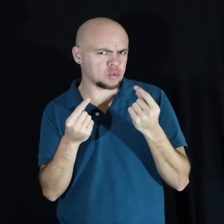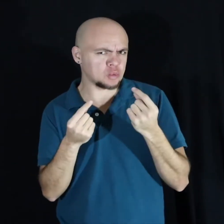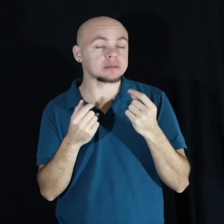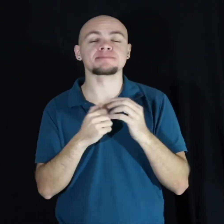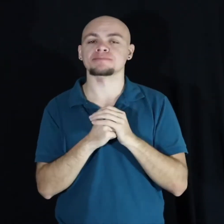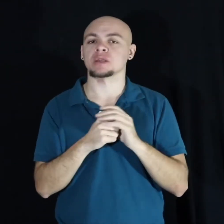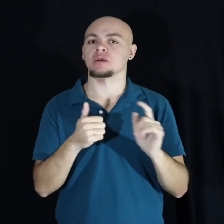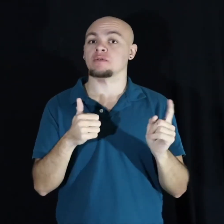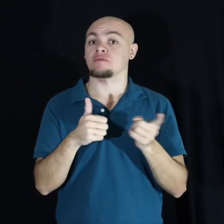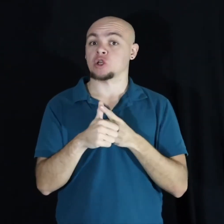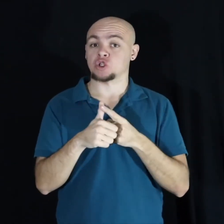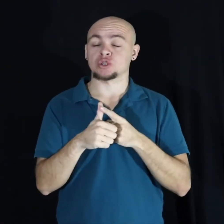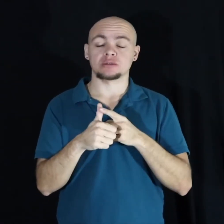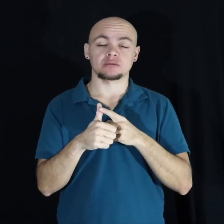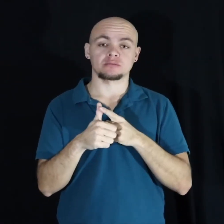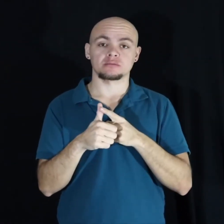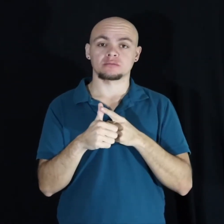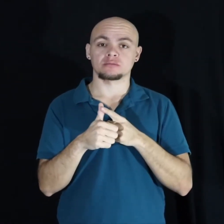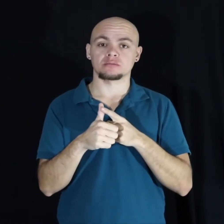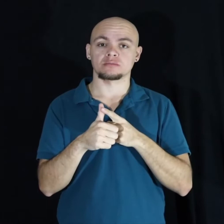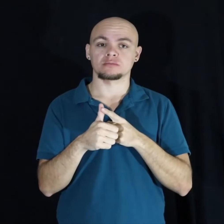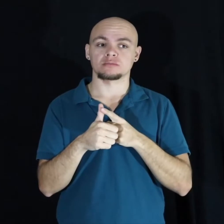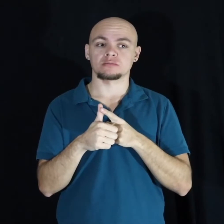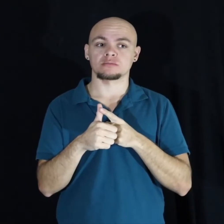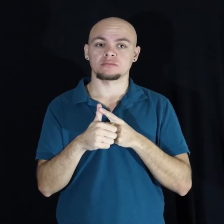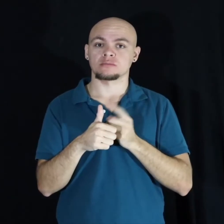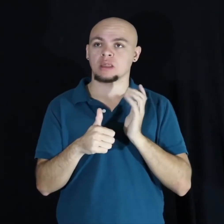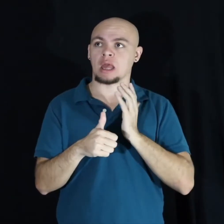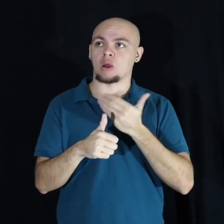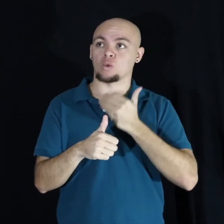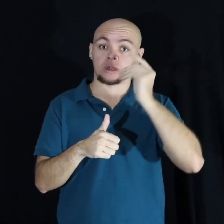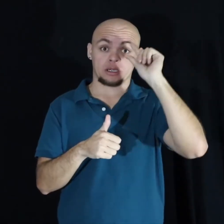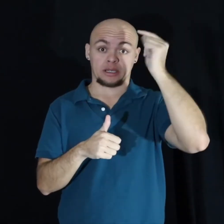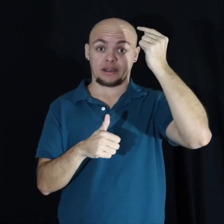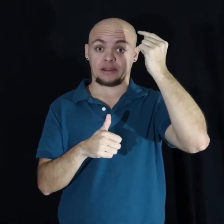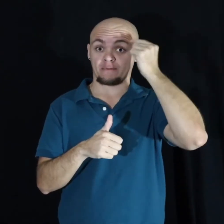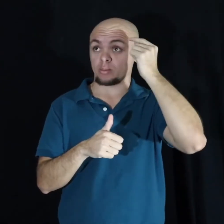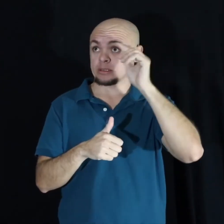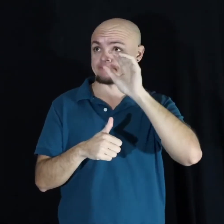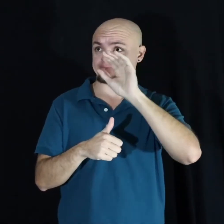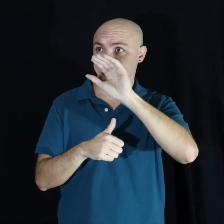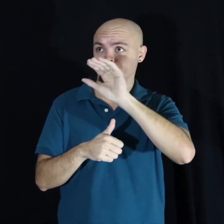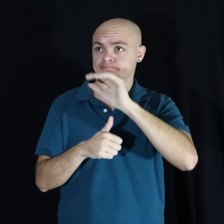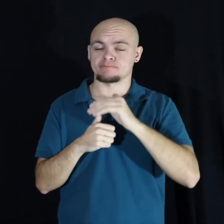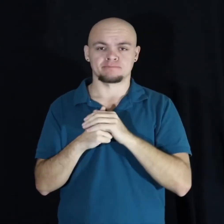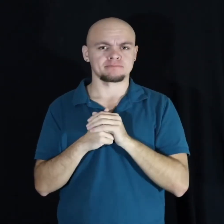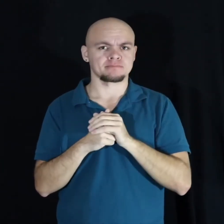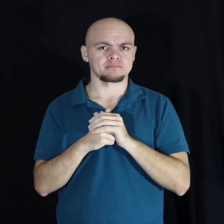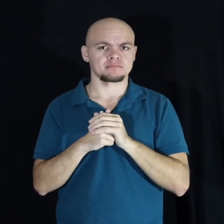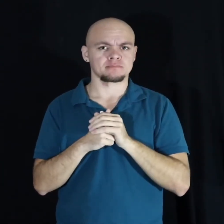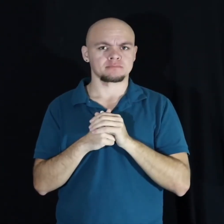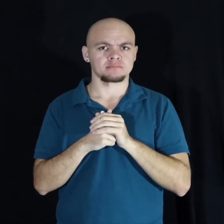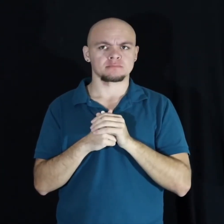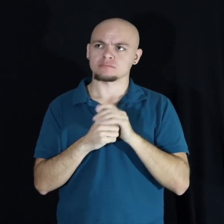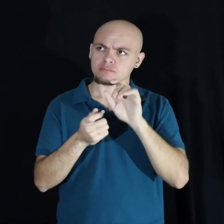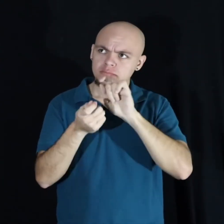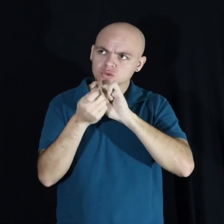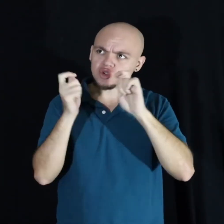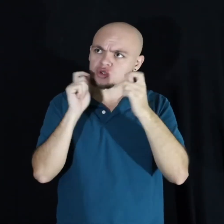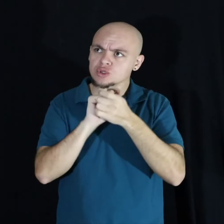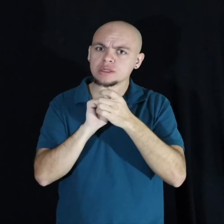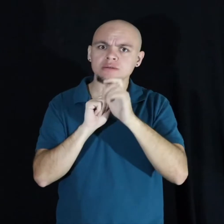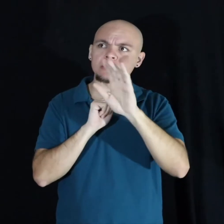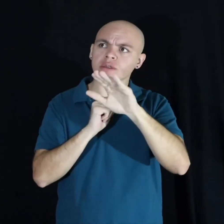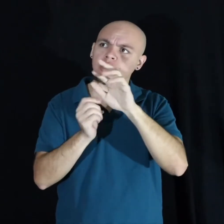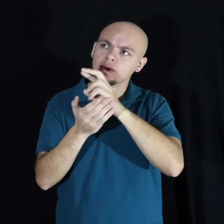one, we should call on those in our government to do something and to put the resources